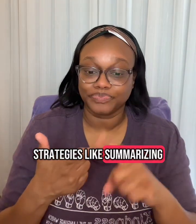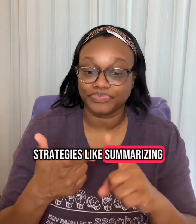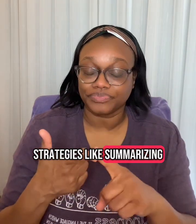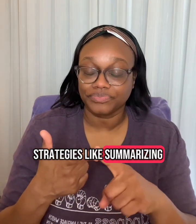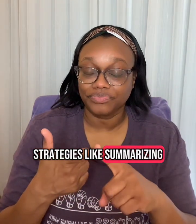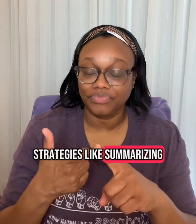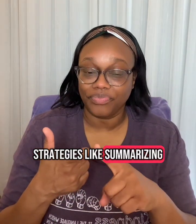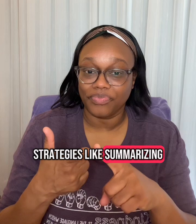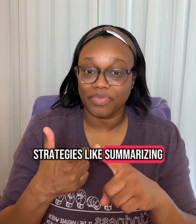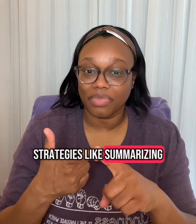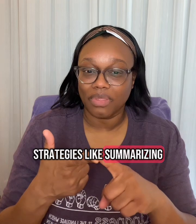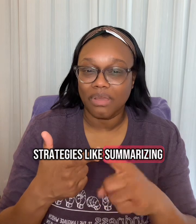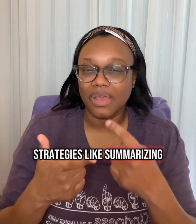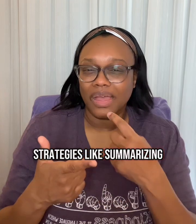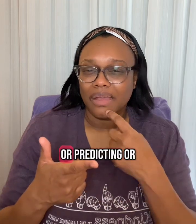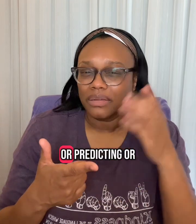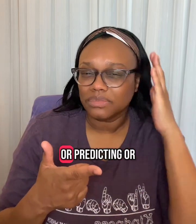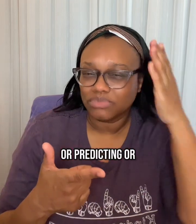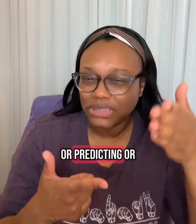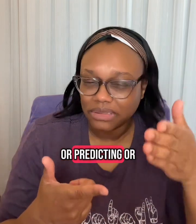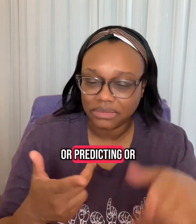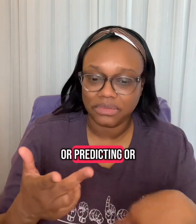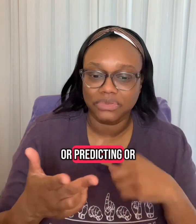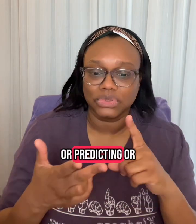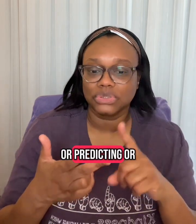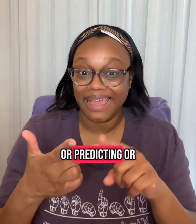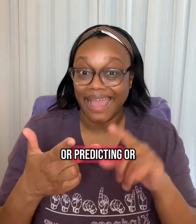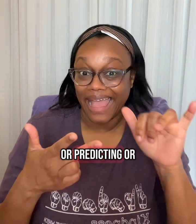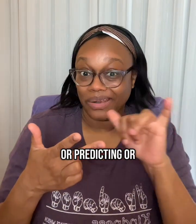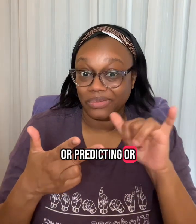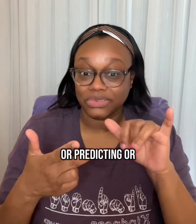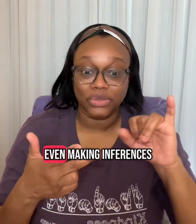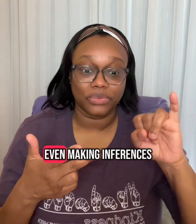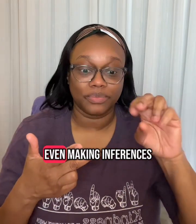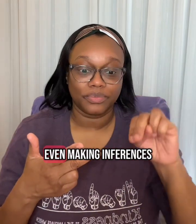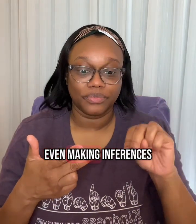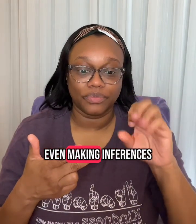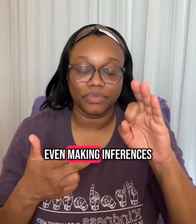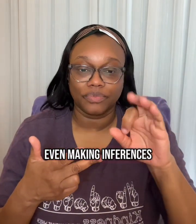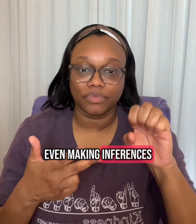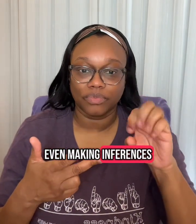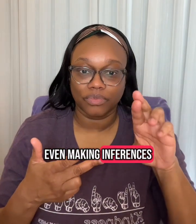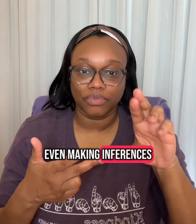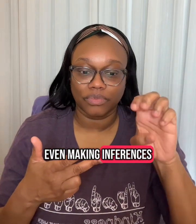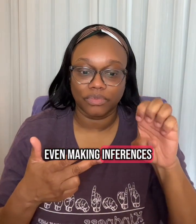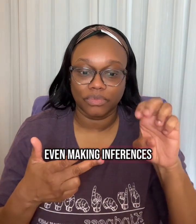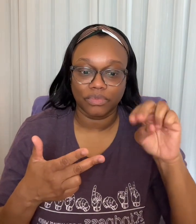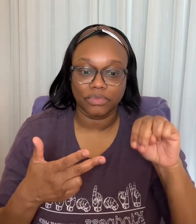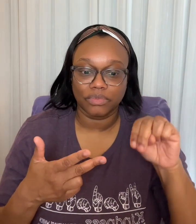summarizing or predicting or even making inferences.